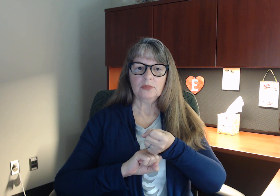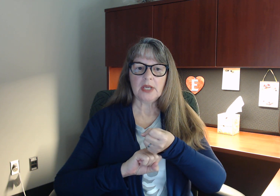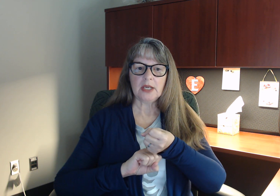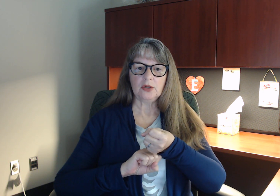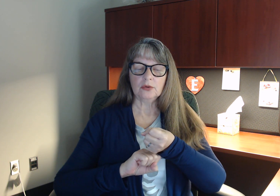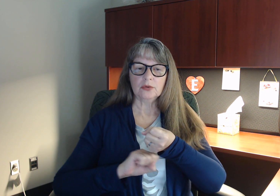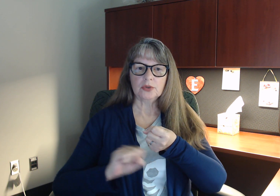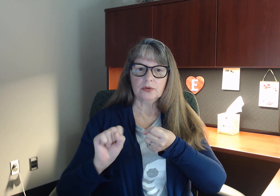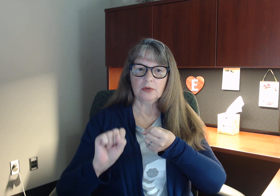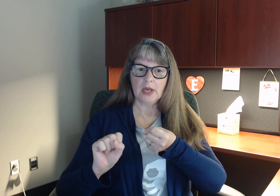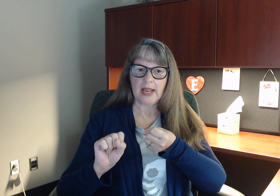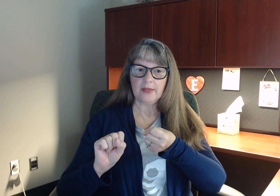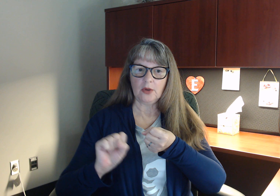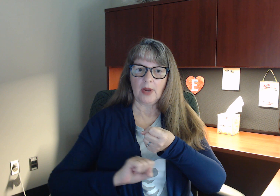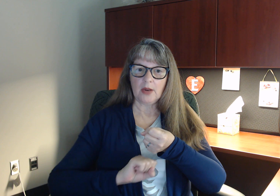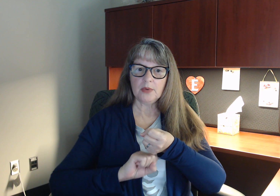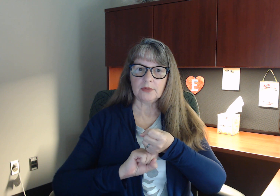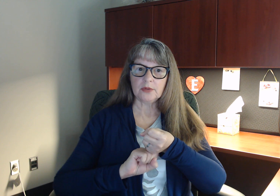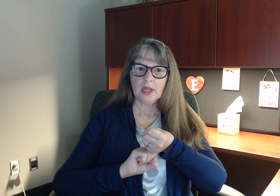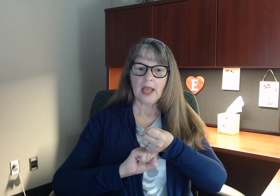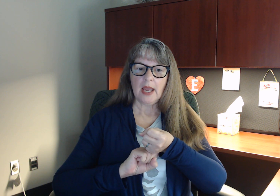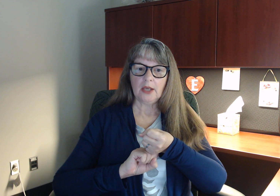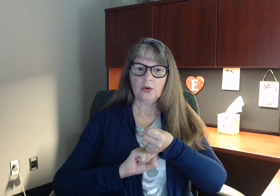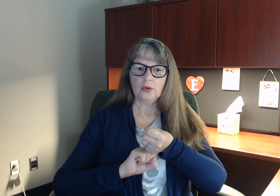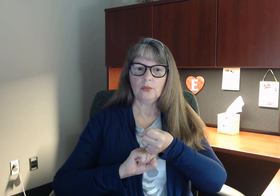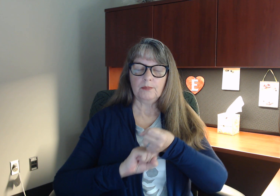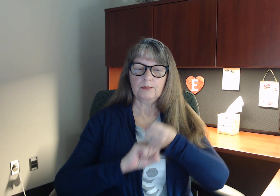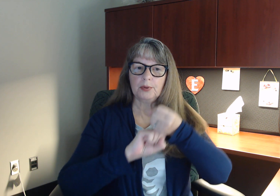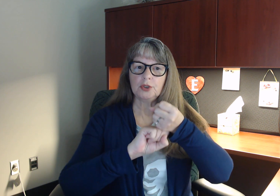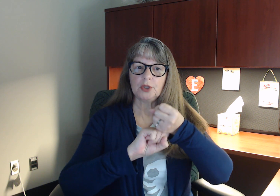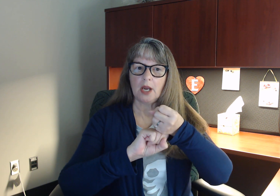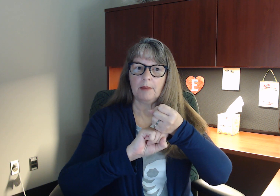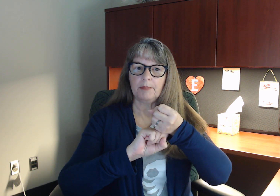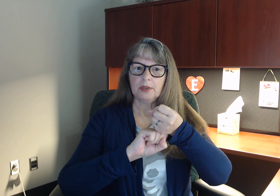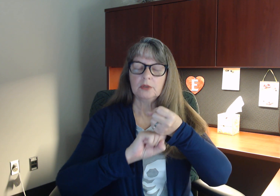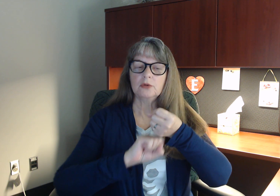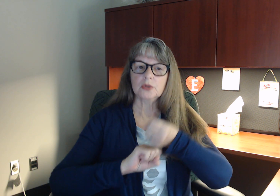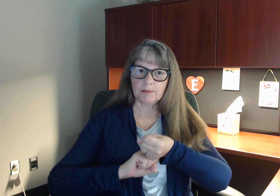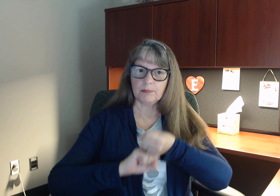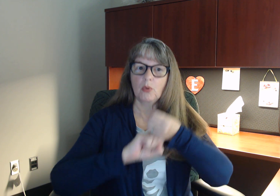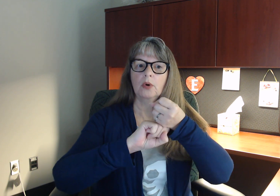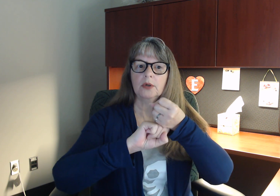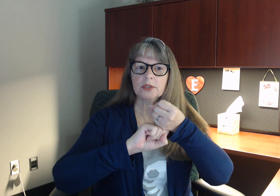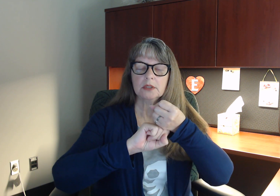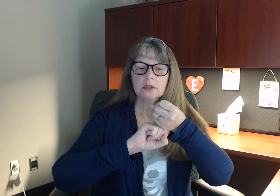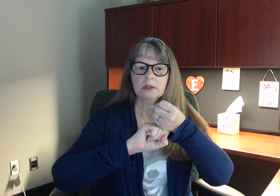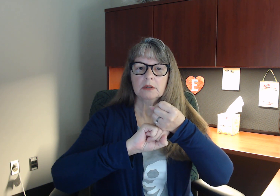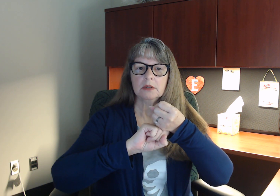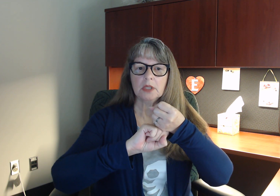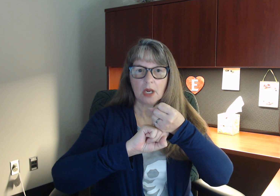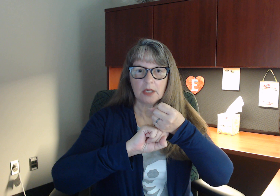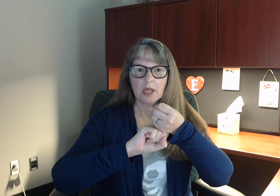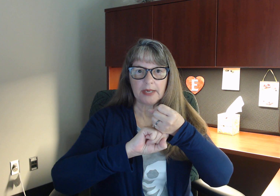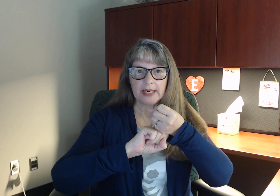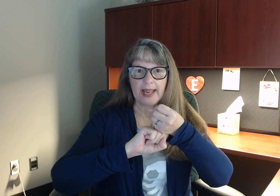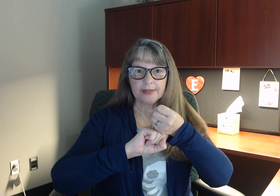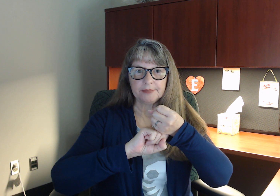take your hand that you write with, and you push up. You support the non-dominant hand.